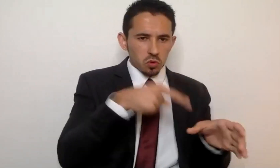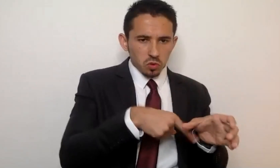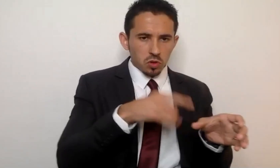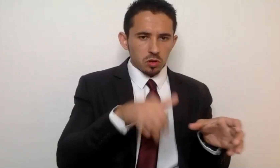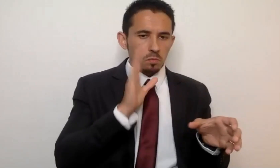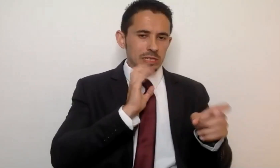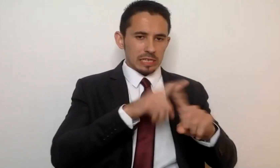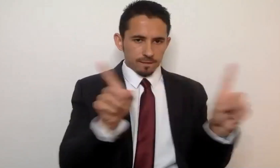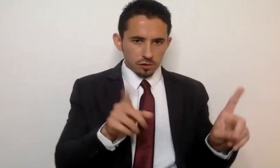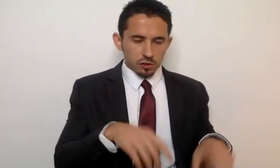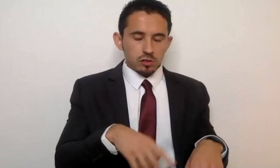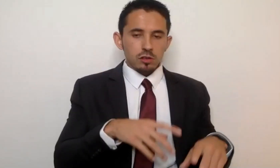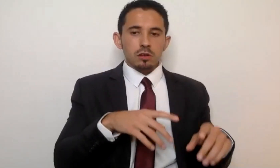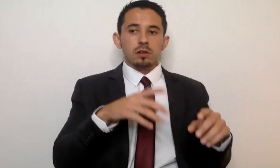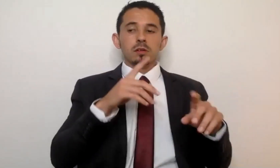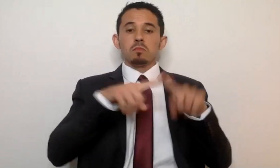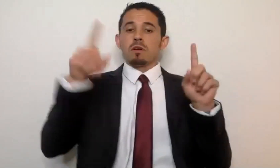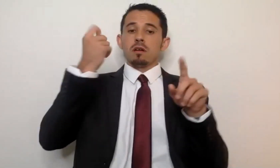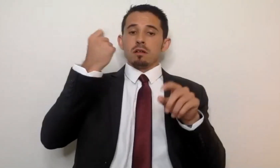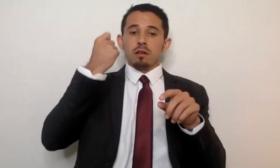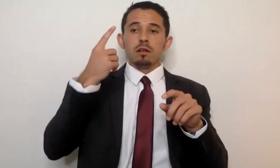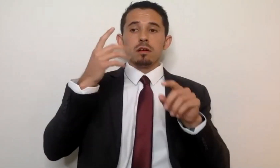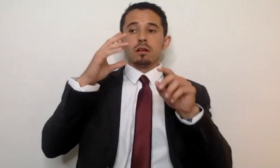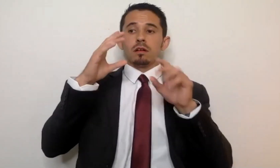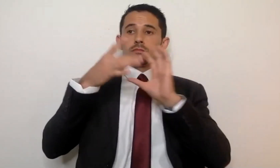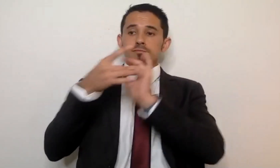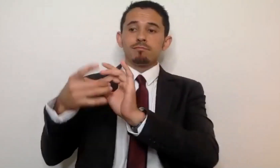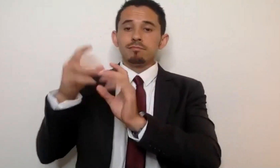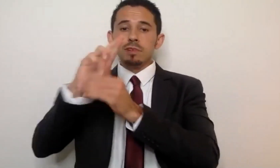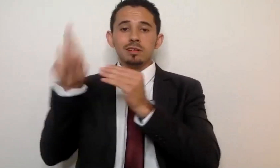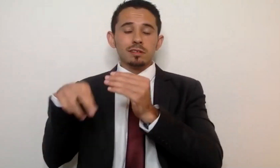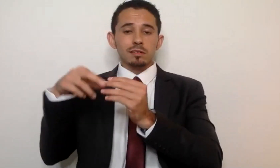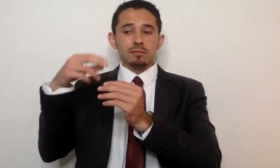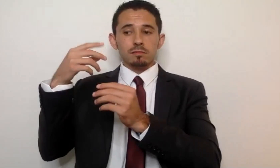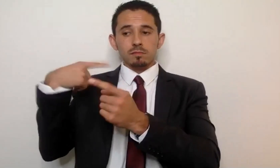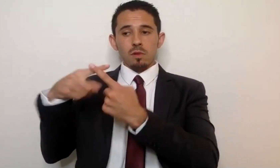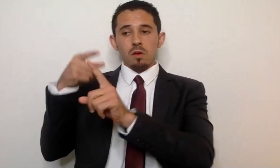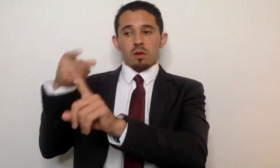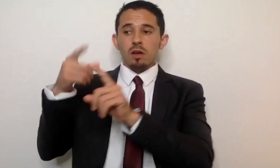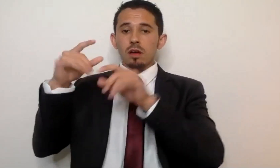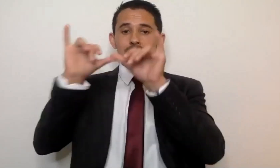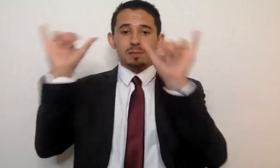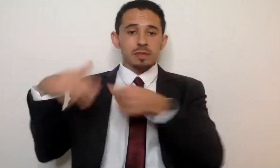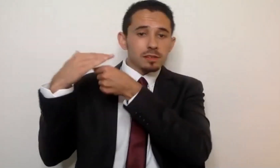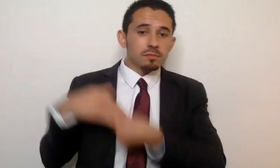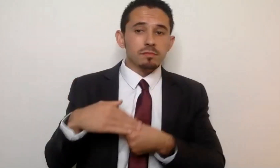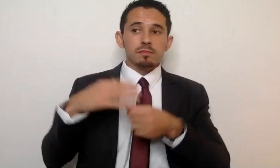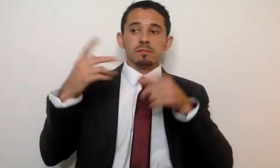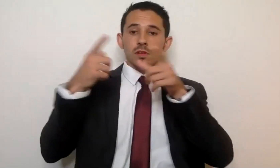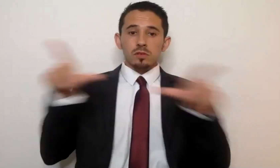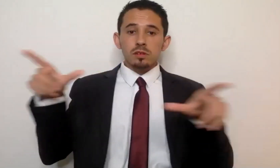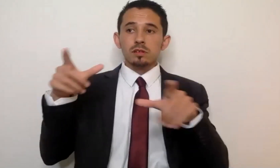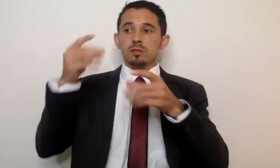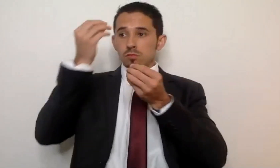it really focuses on community-based research, so I would need to connect with that community, learn about them, and work